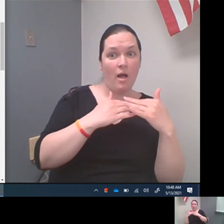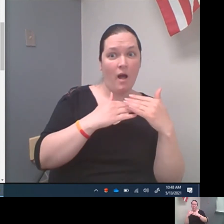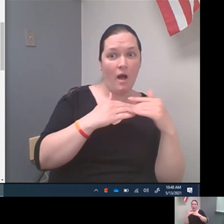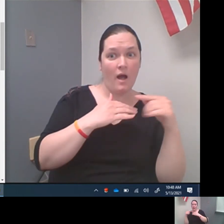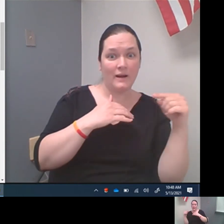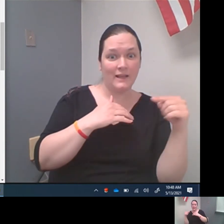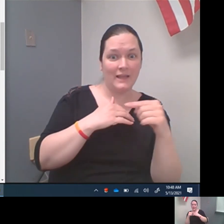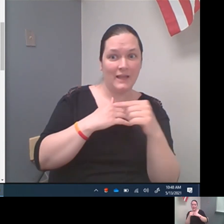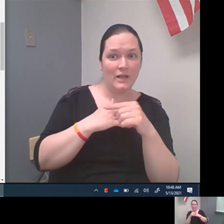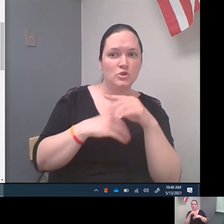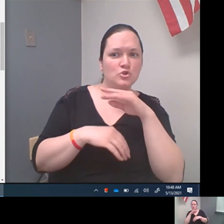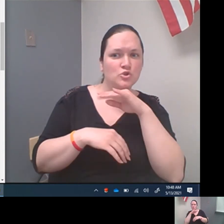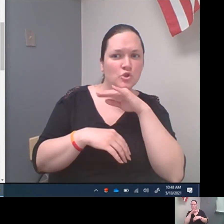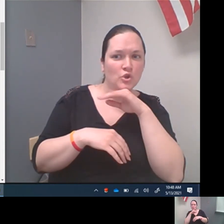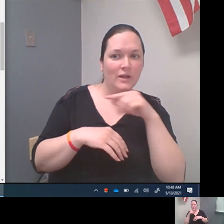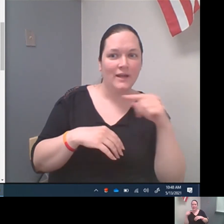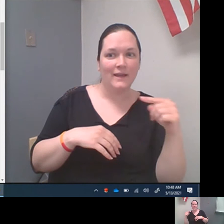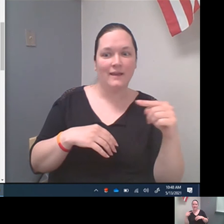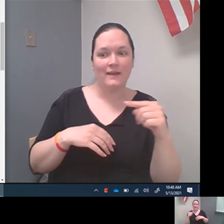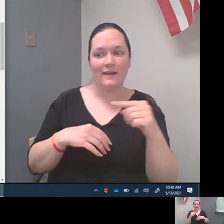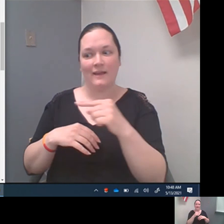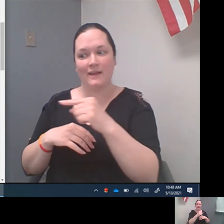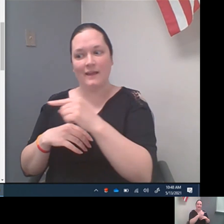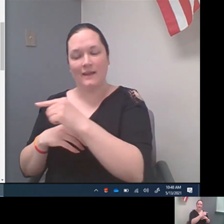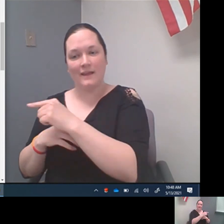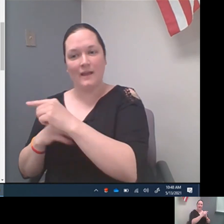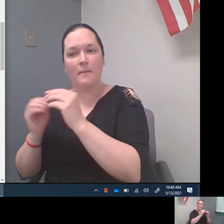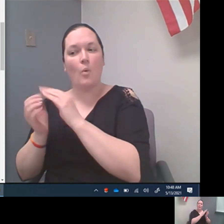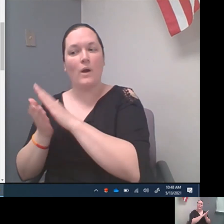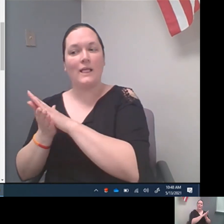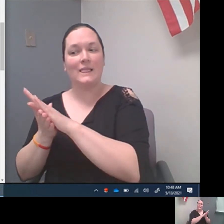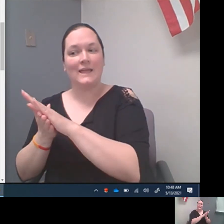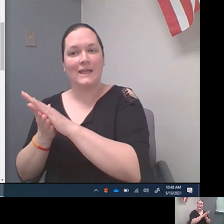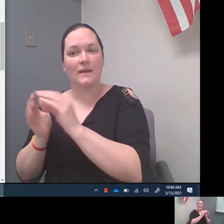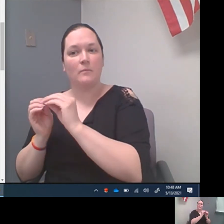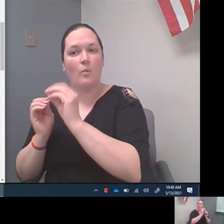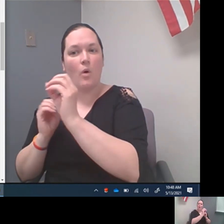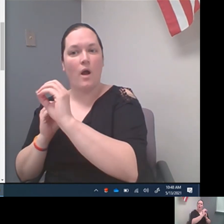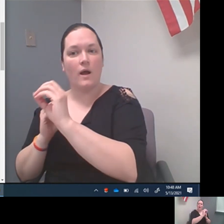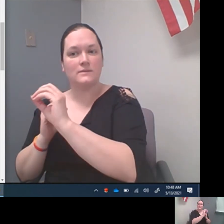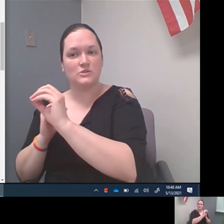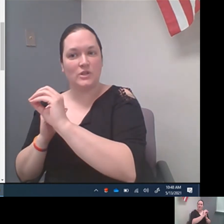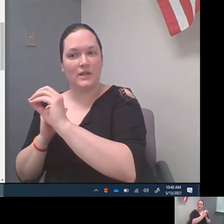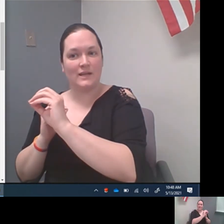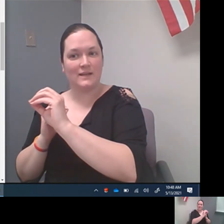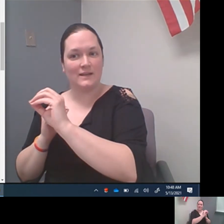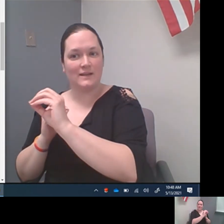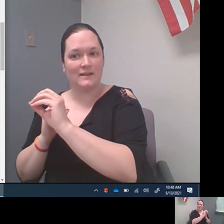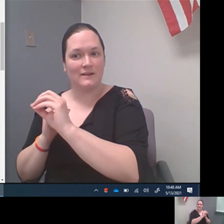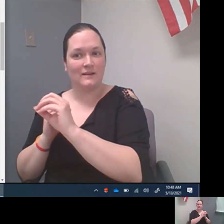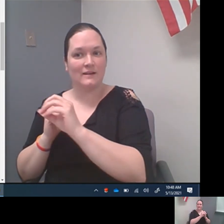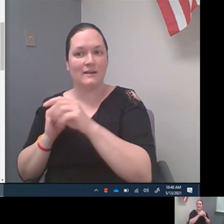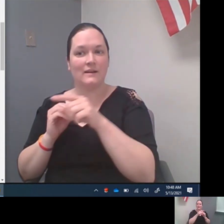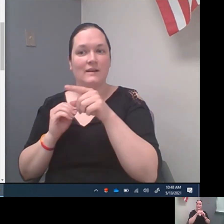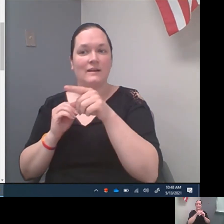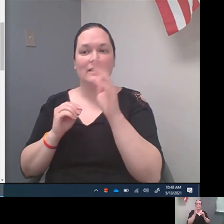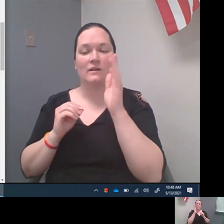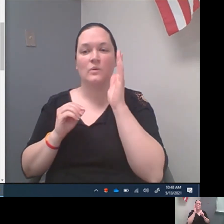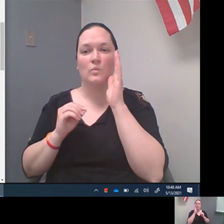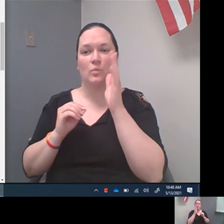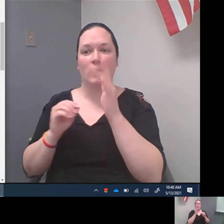here, and then it's going to get cleaner and cleaner. In other words, it's going to get more and more oxygen. But what it's doing is as it gets more and more oxygen, it's